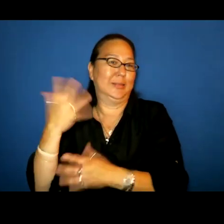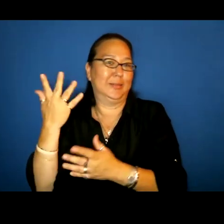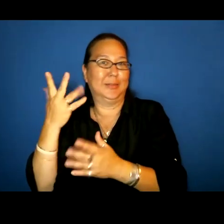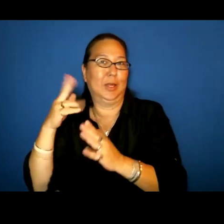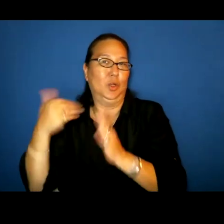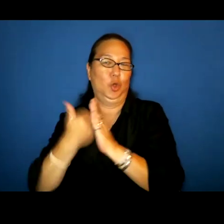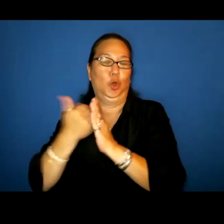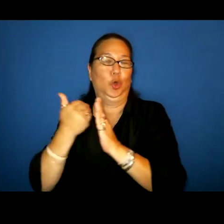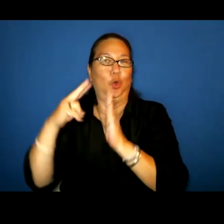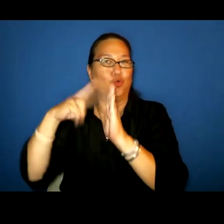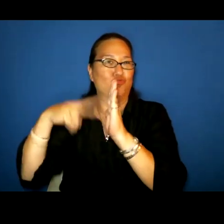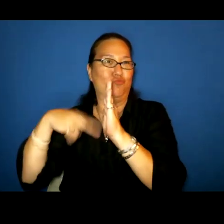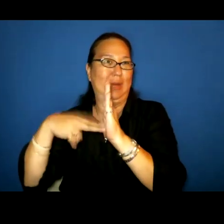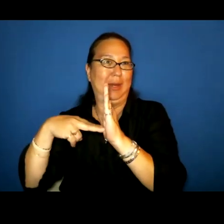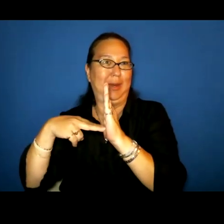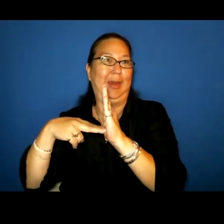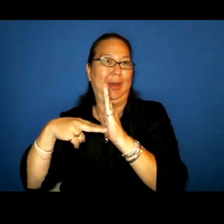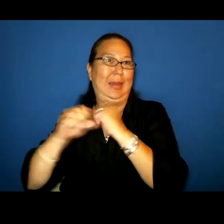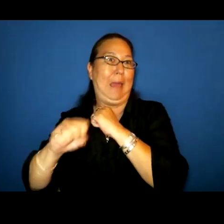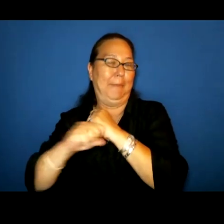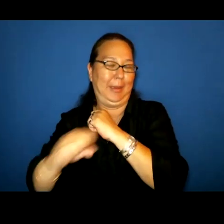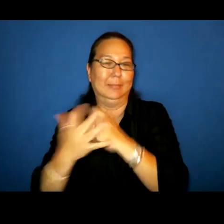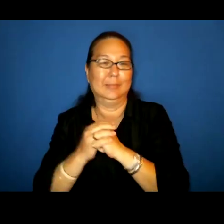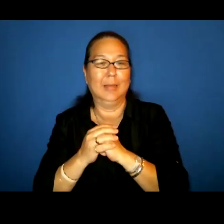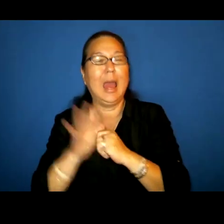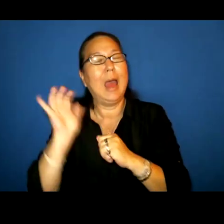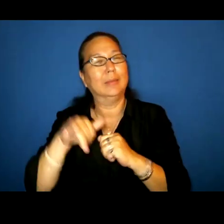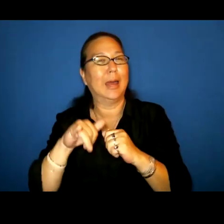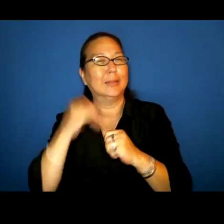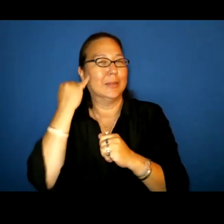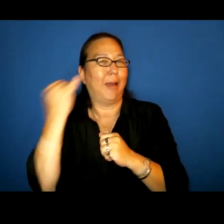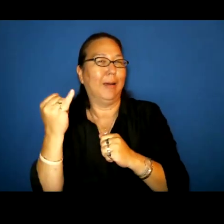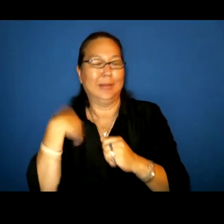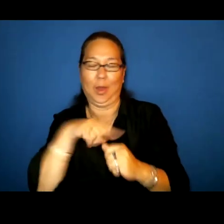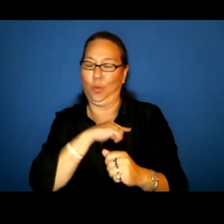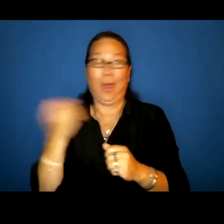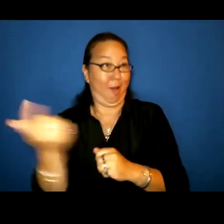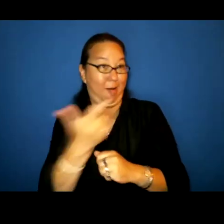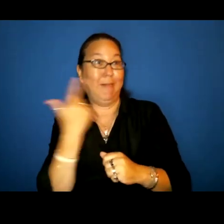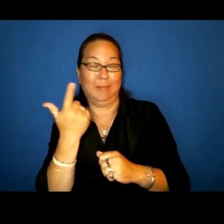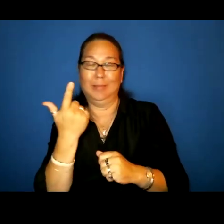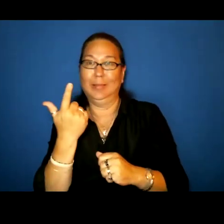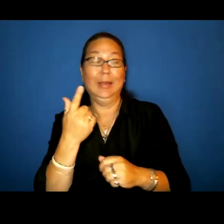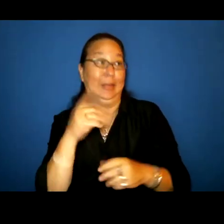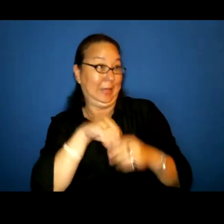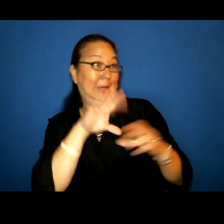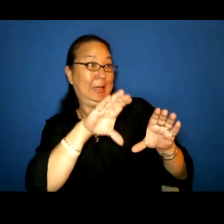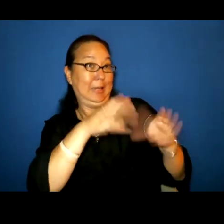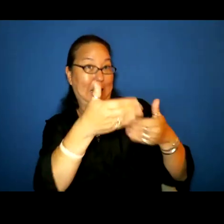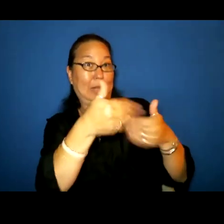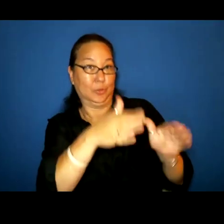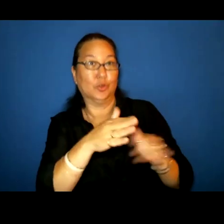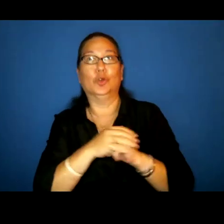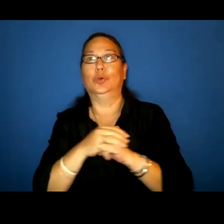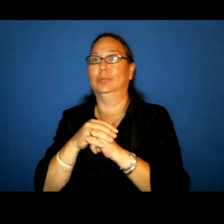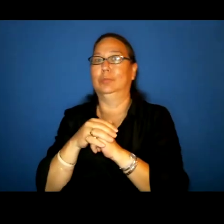her village pin. Building on the idea that all of us, certainly in the classroom, certainly in BPS, certainly in the city of